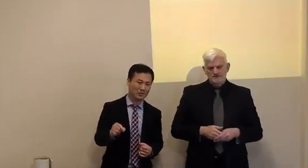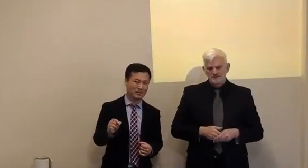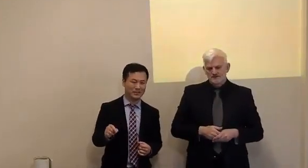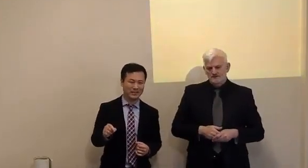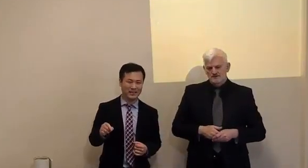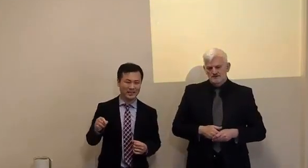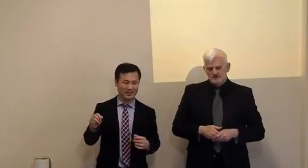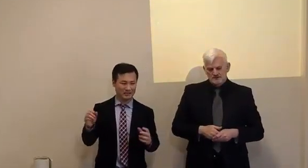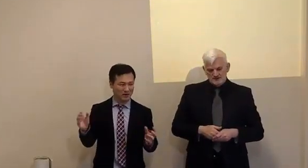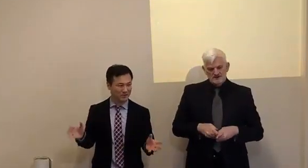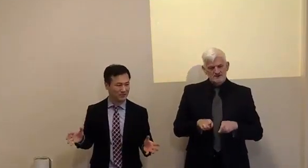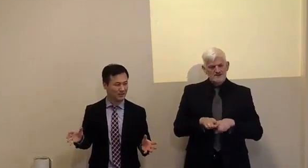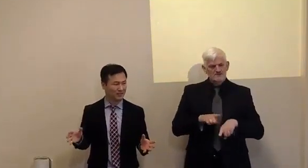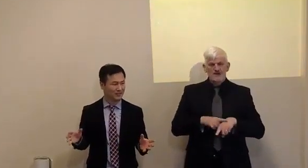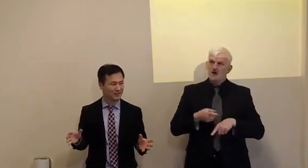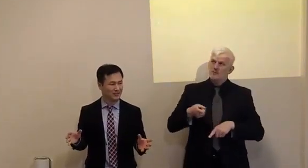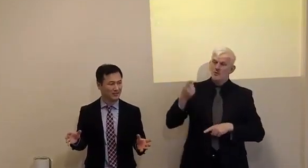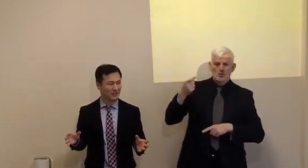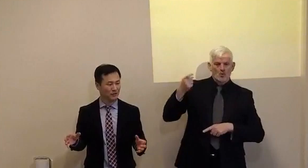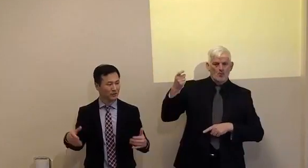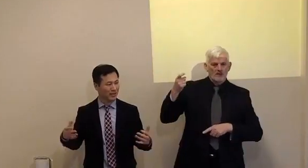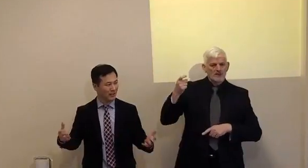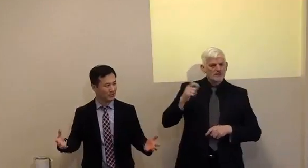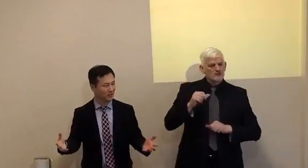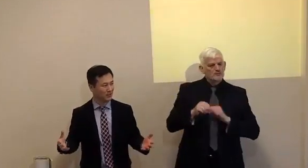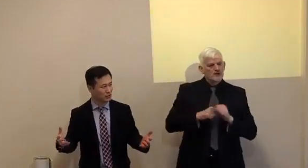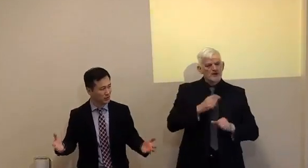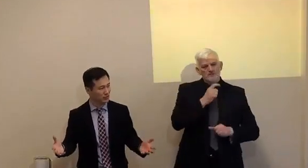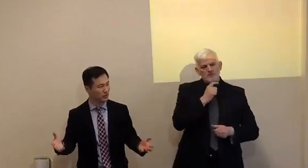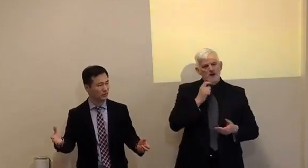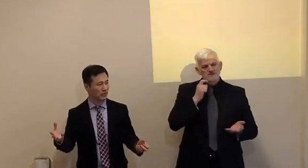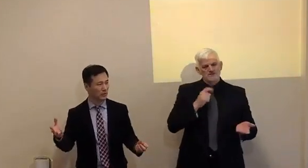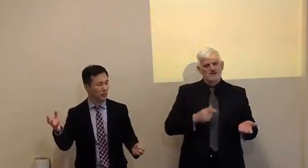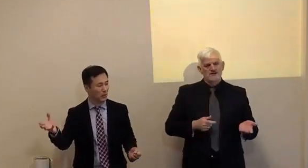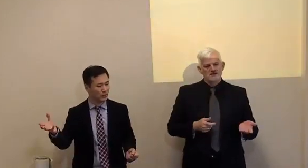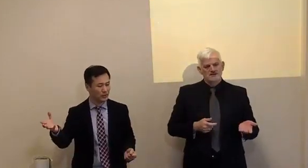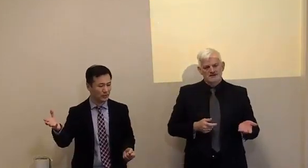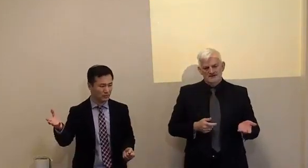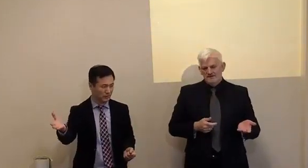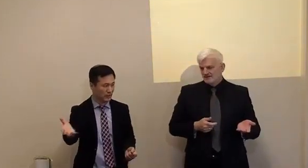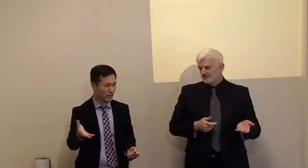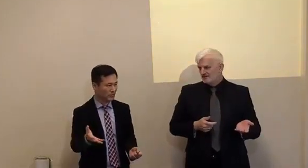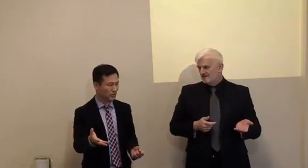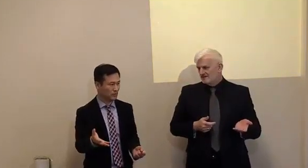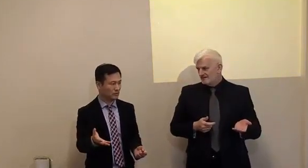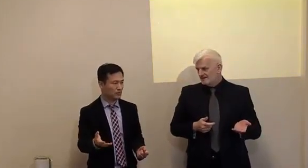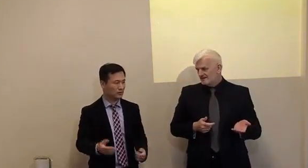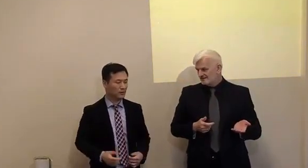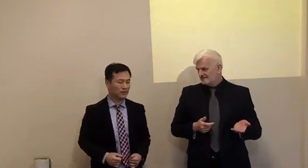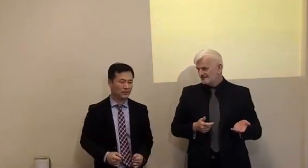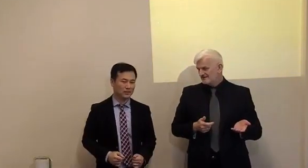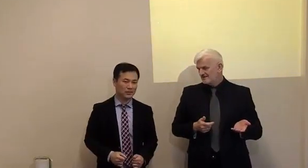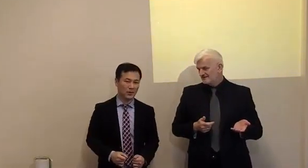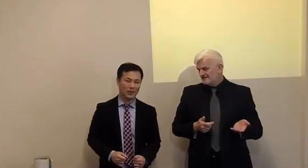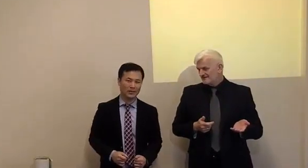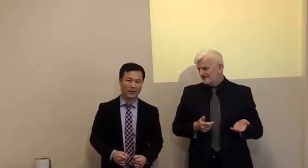me as a pastor, looking after the sheep that Lord bringing into. So that